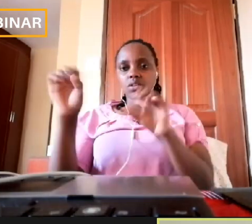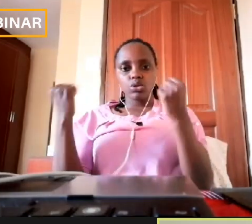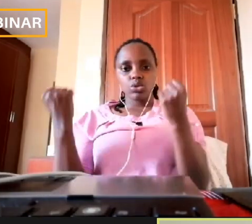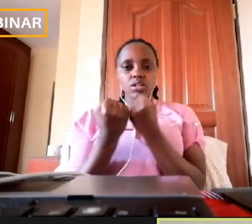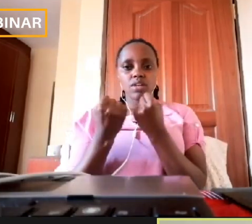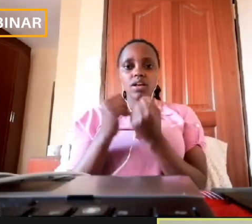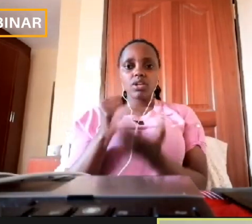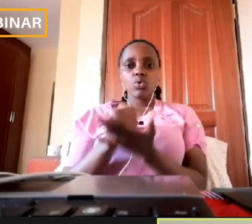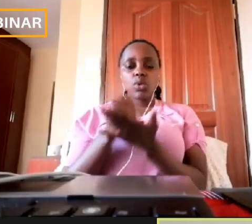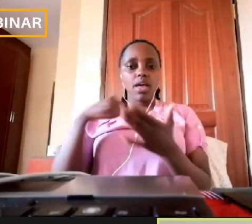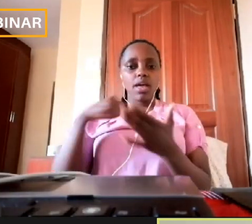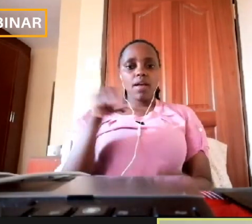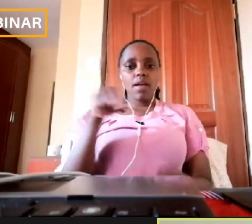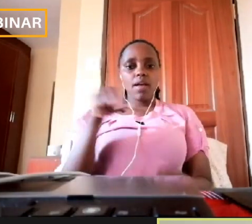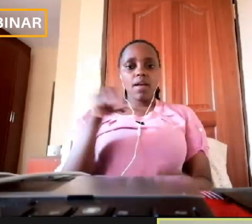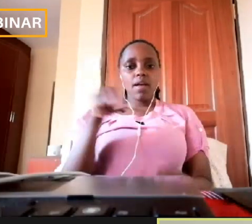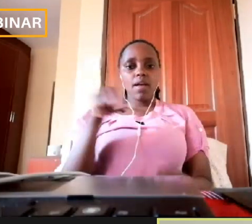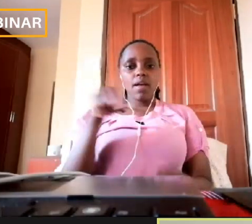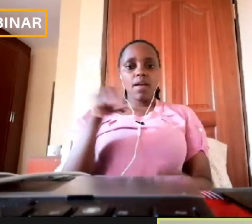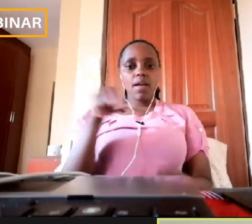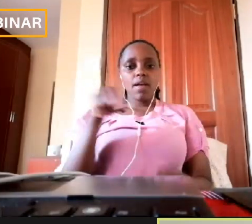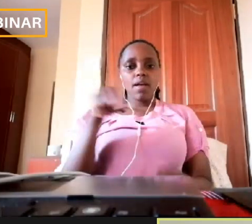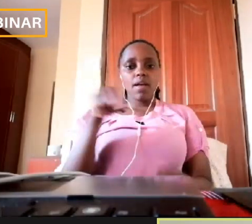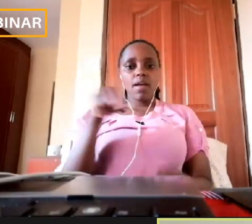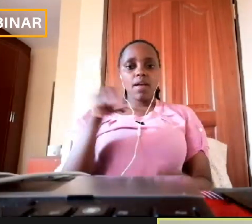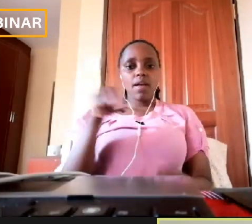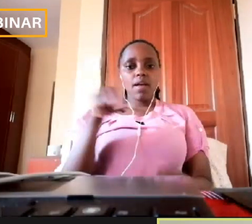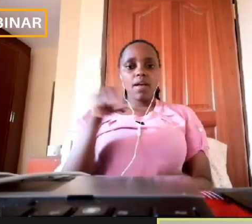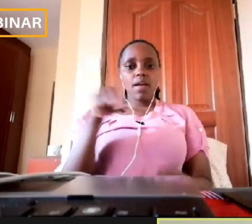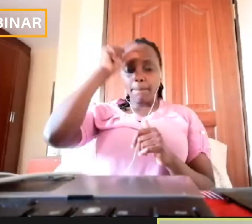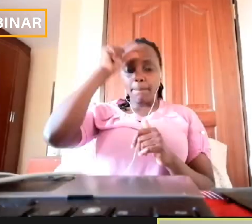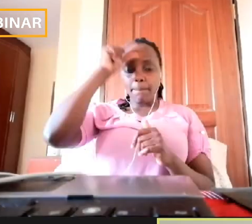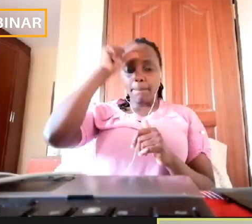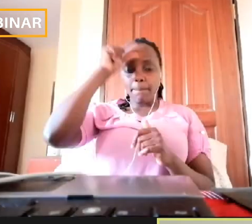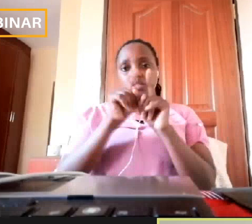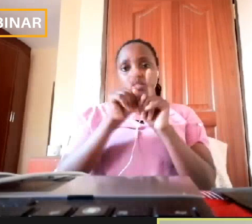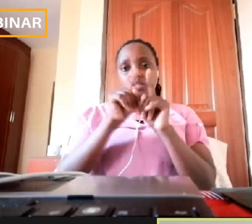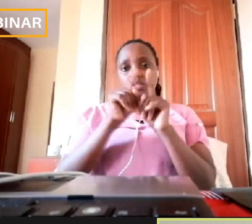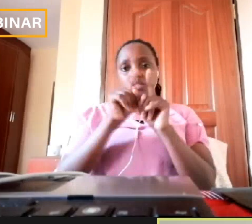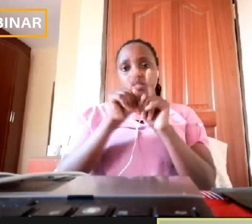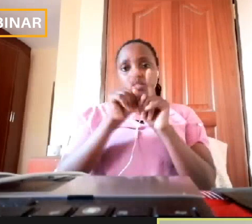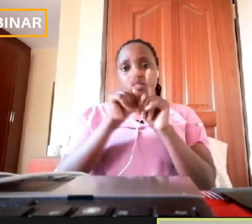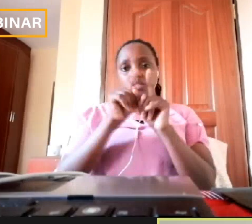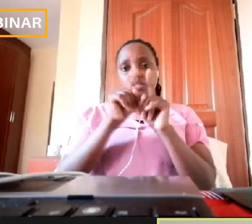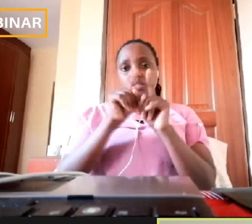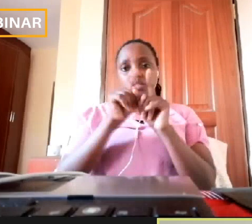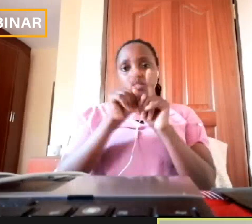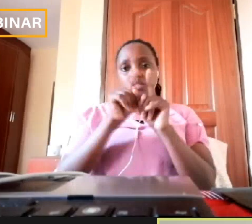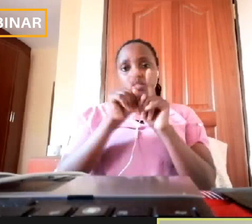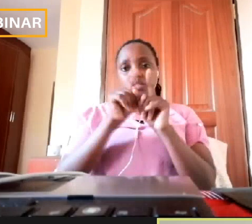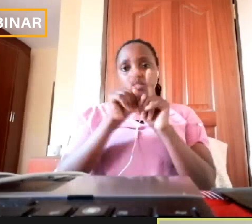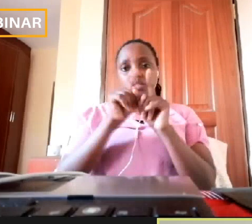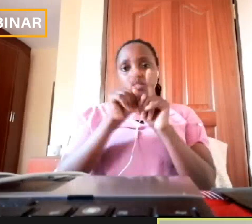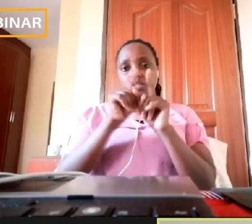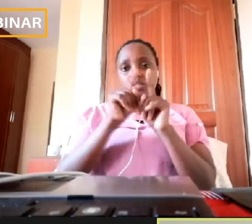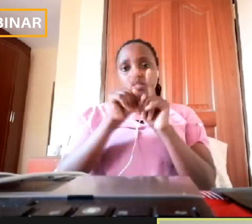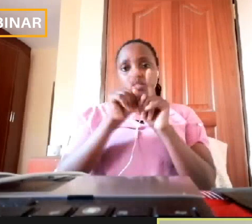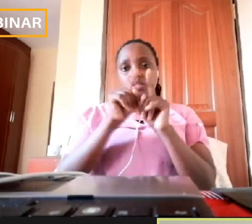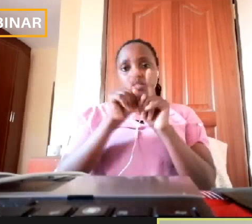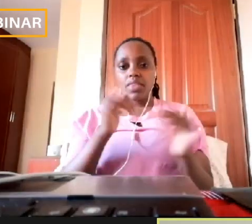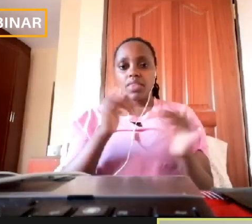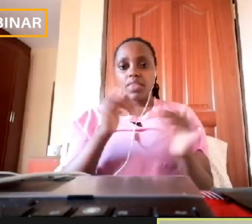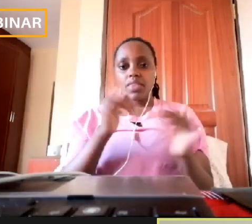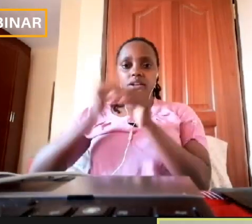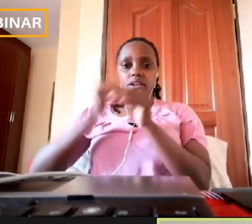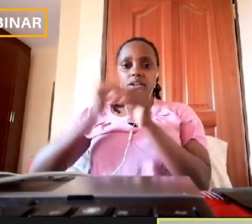help us to advocate with governments, especially in terms of civil society space. We are going to move on to our next